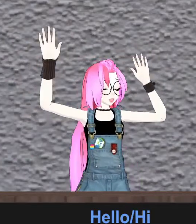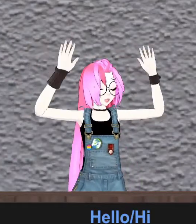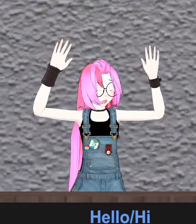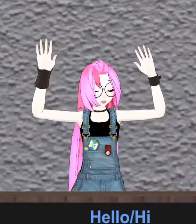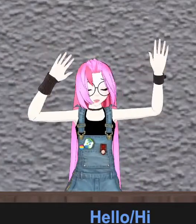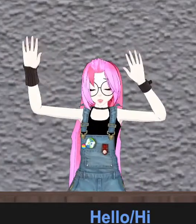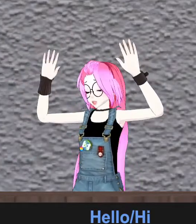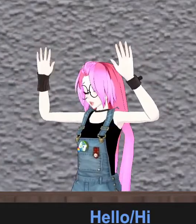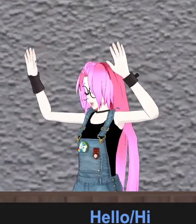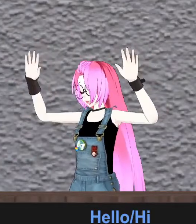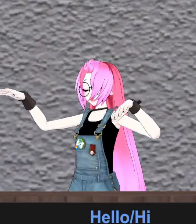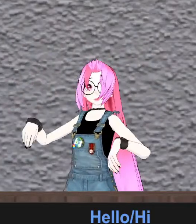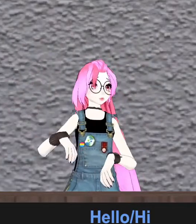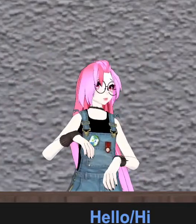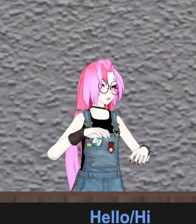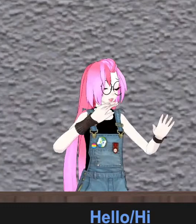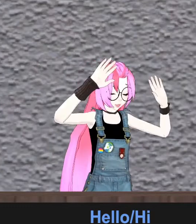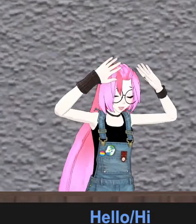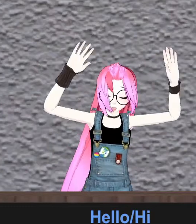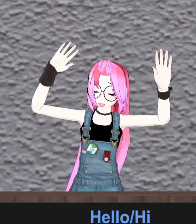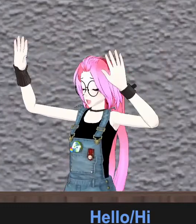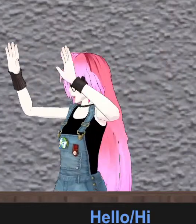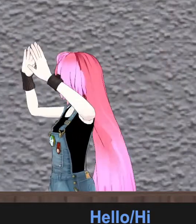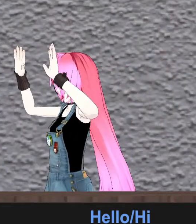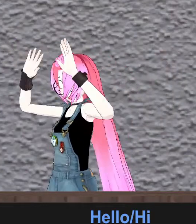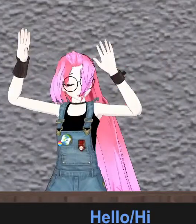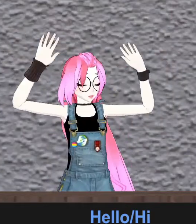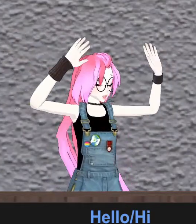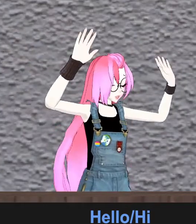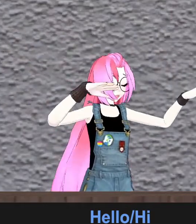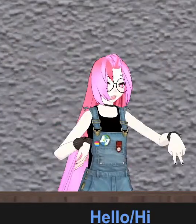people. Hi, hi, hi, hi, hi. So if I'm saying hello to all you guys, I'm gonna do that.